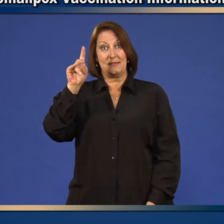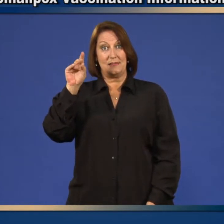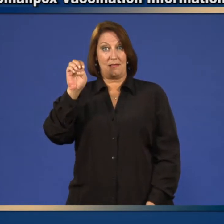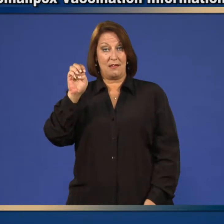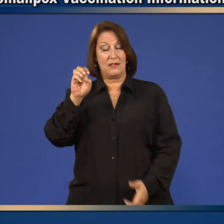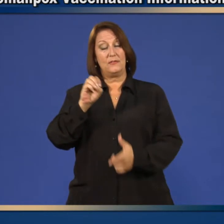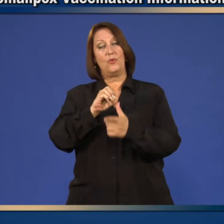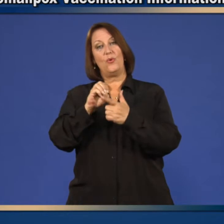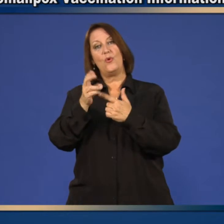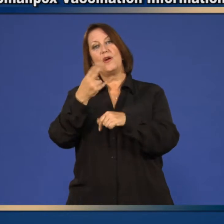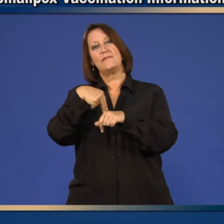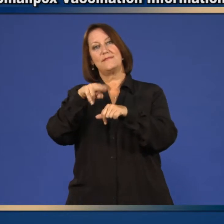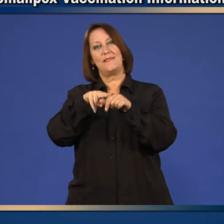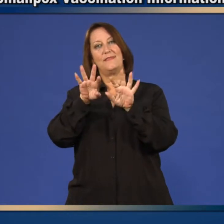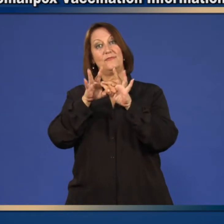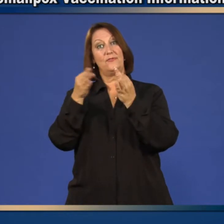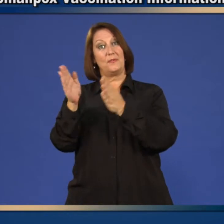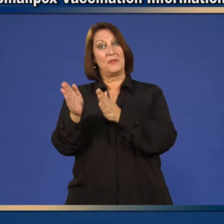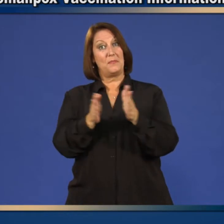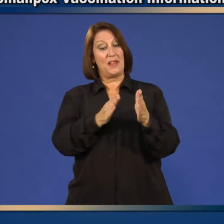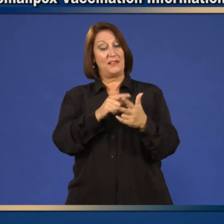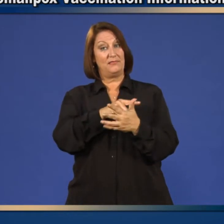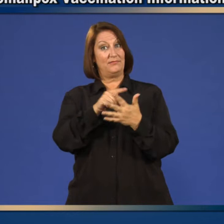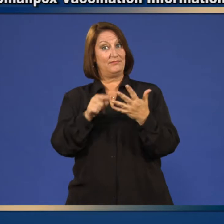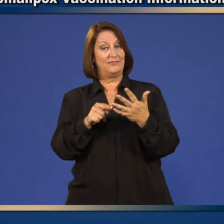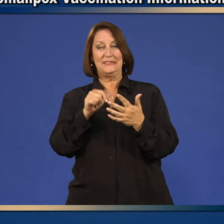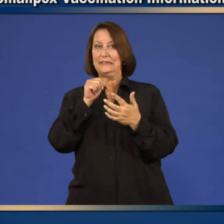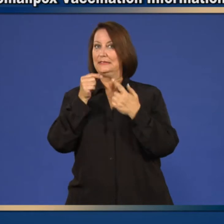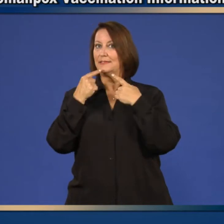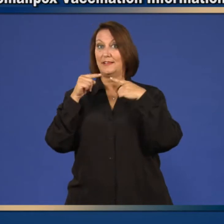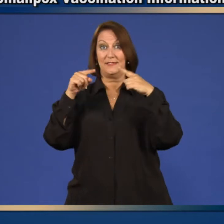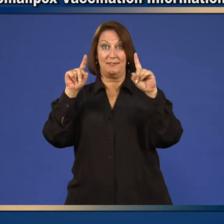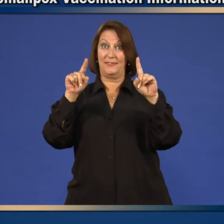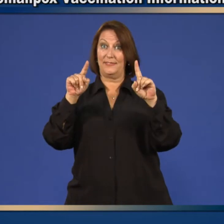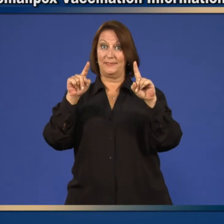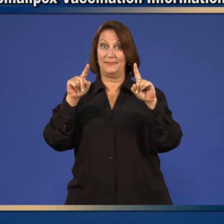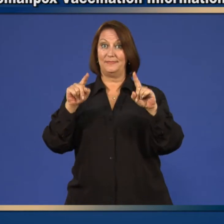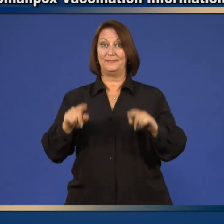family planning, are less effective.